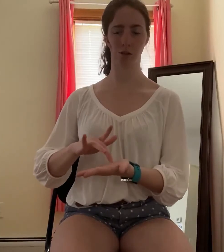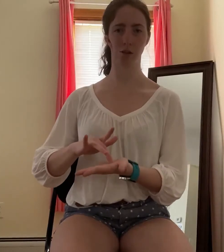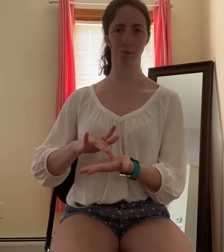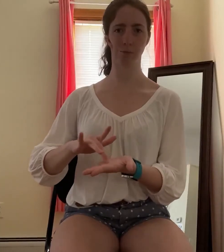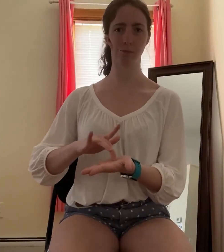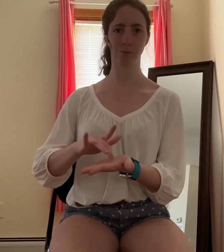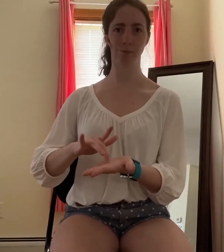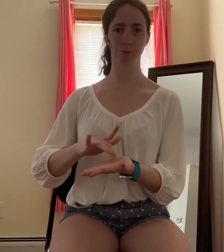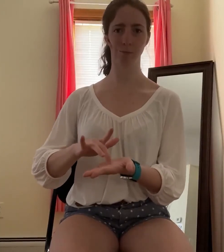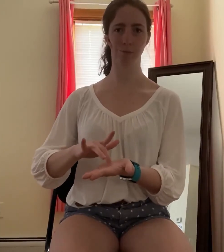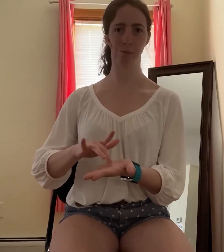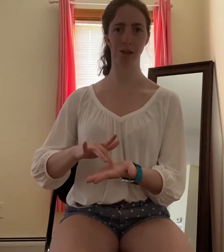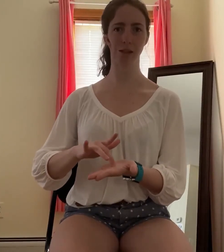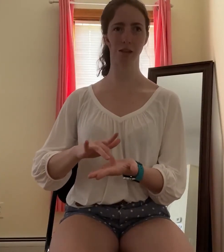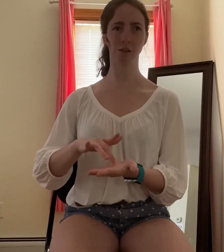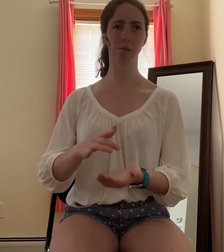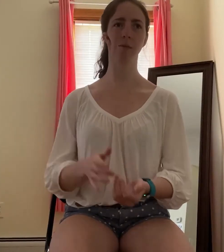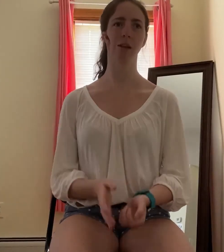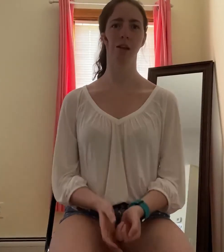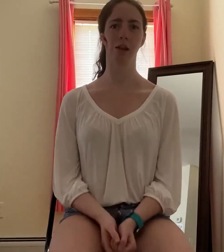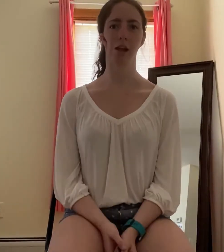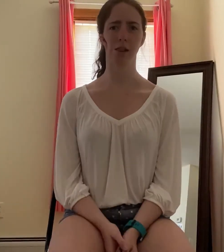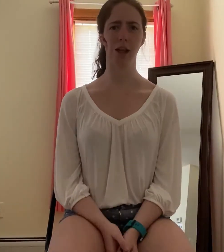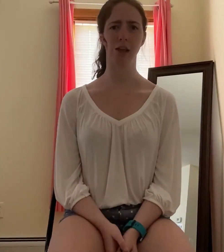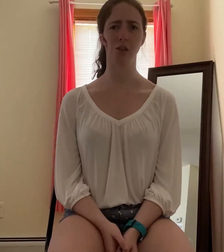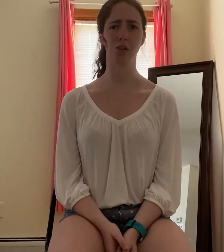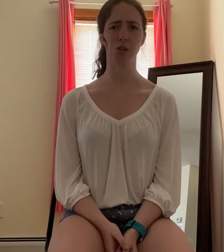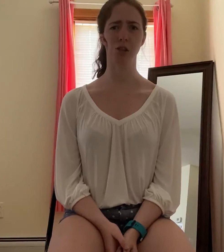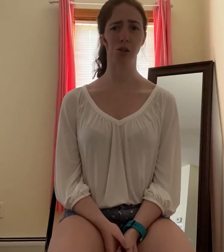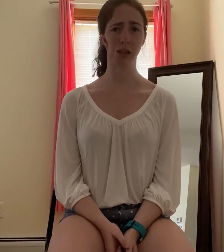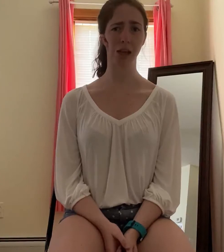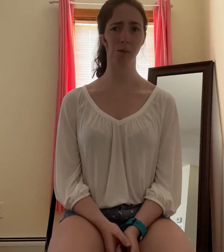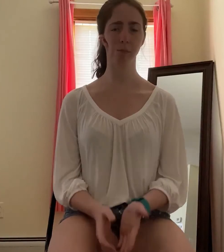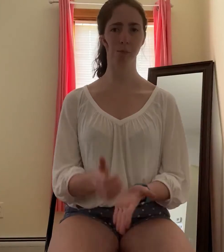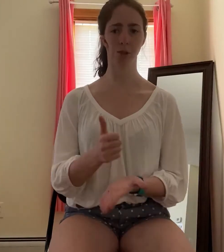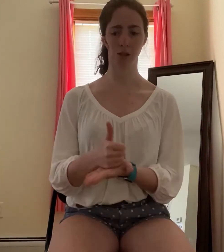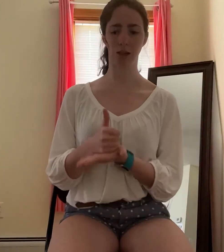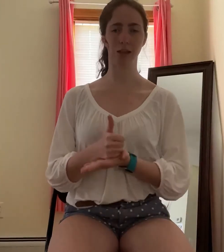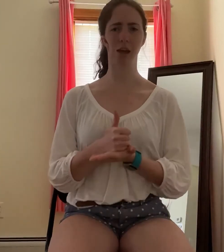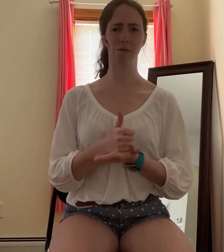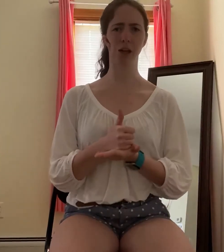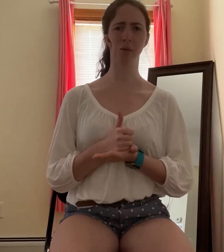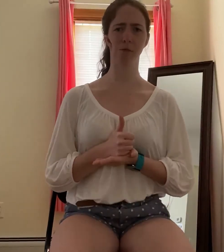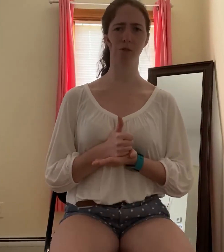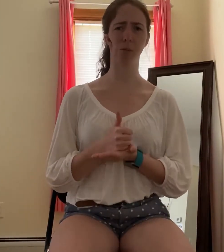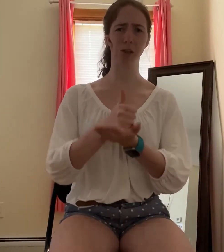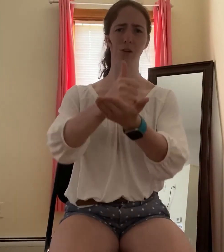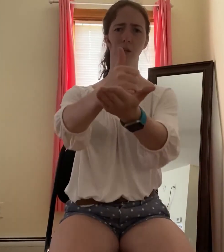So, medicine. And then, do you need help? Take that sign for help from you